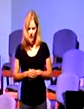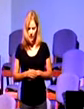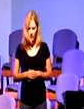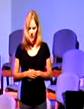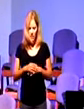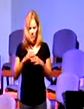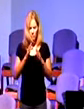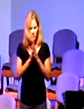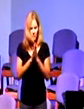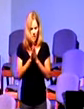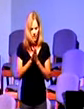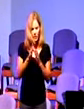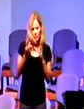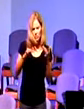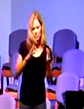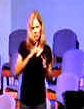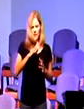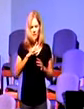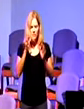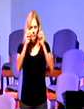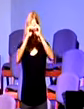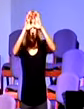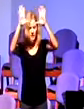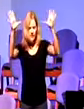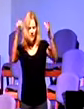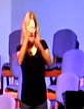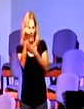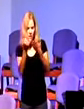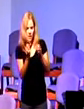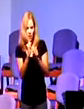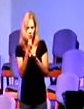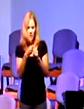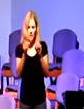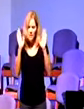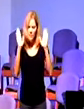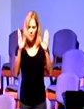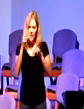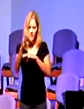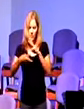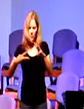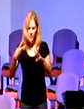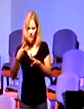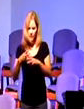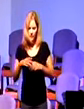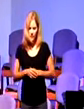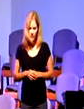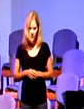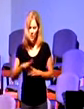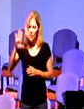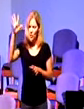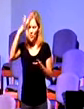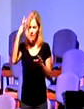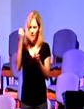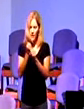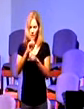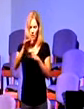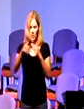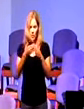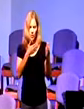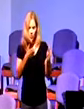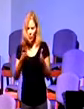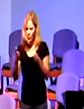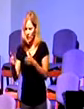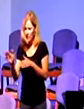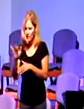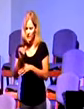marvel, Lord, at your creativity and design, as you made this amazing world. You're faithful in all your ways and